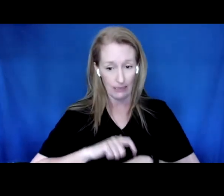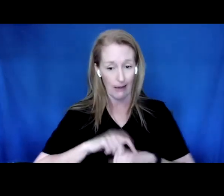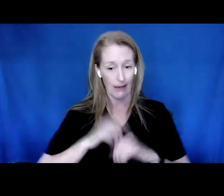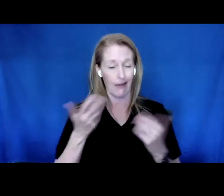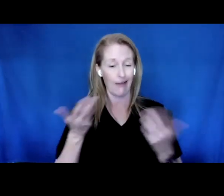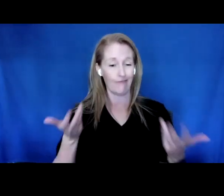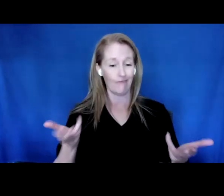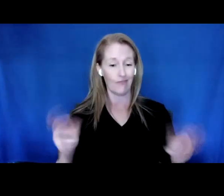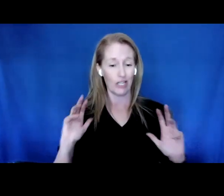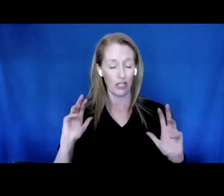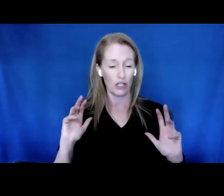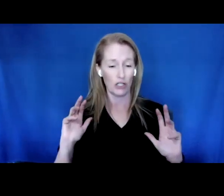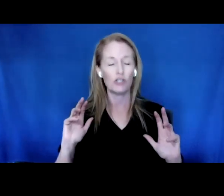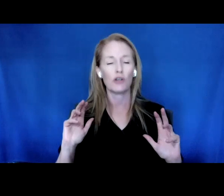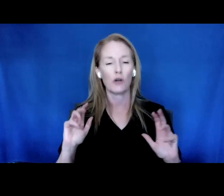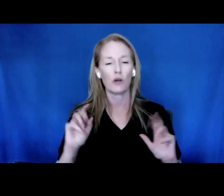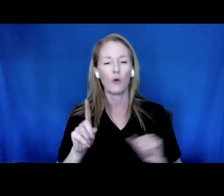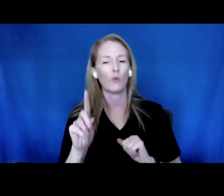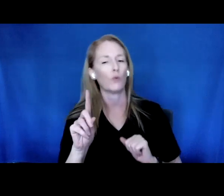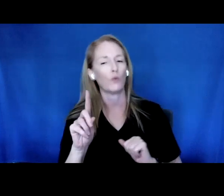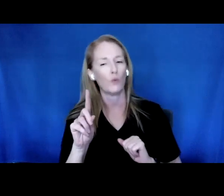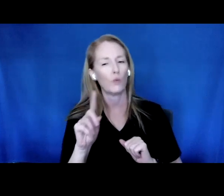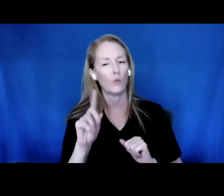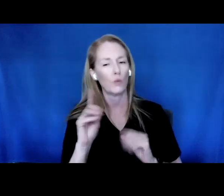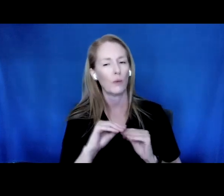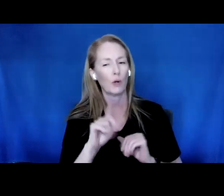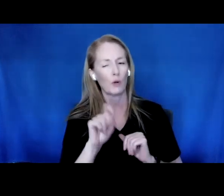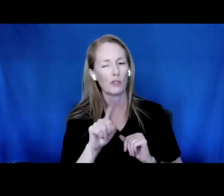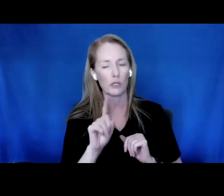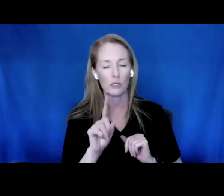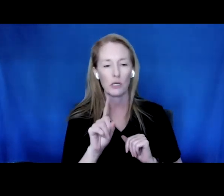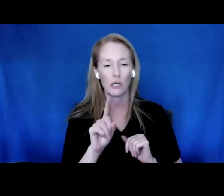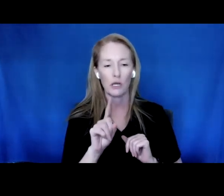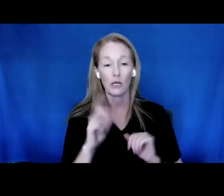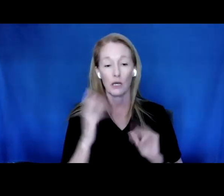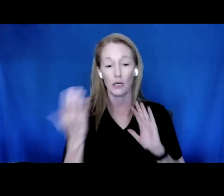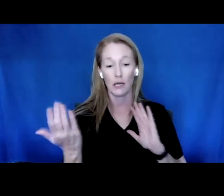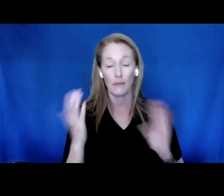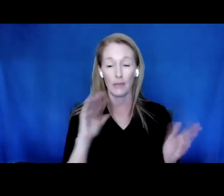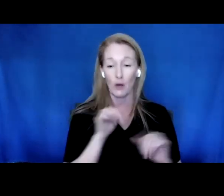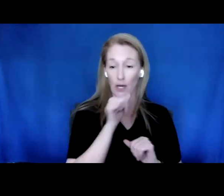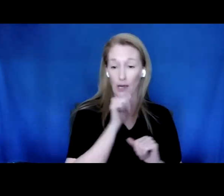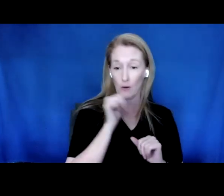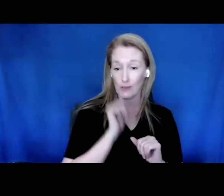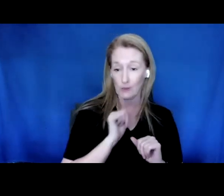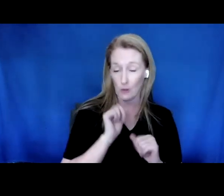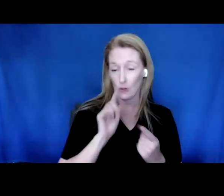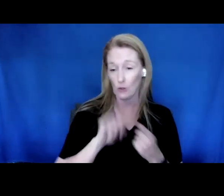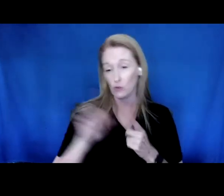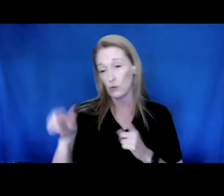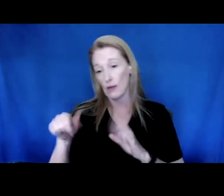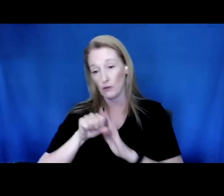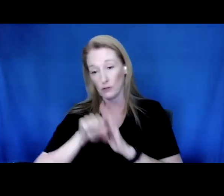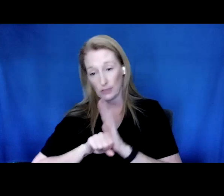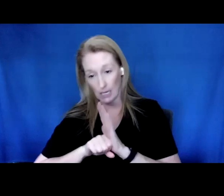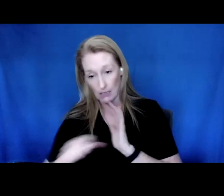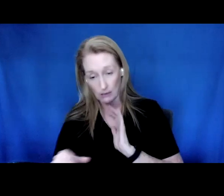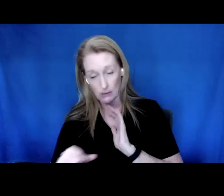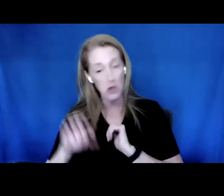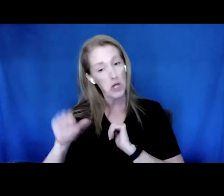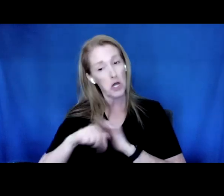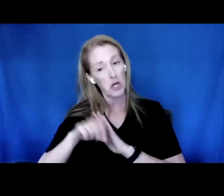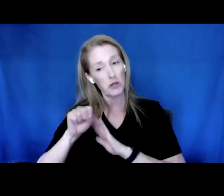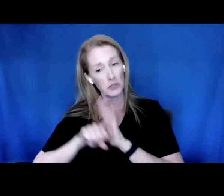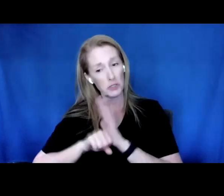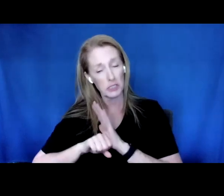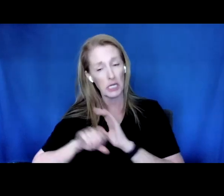Oh, here we go. One more question. If we're comparing Arizona data to other states, are other states completing step 2 in the process? If so,